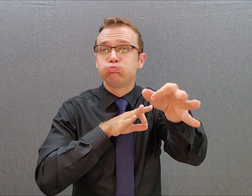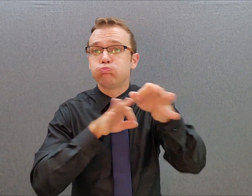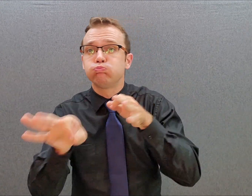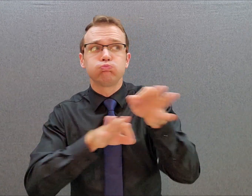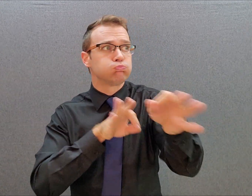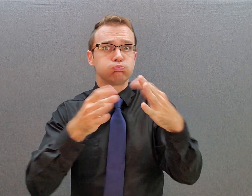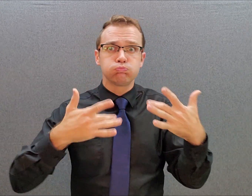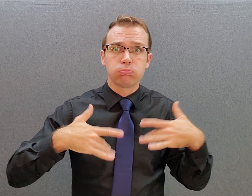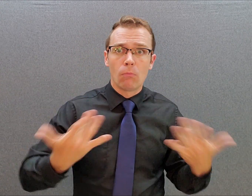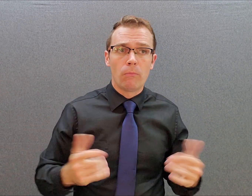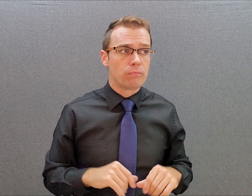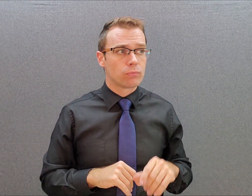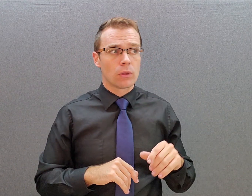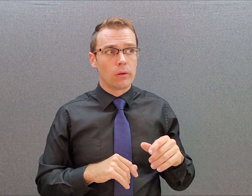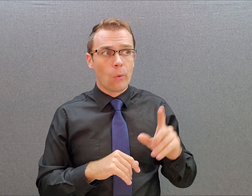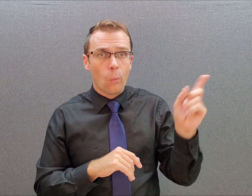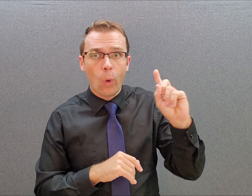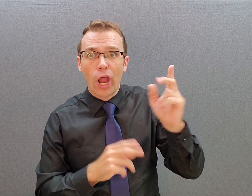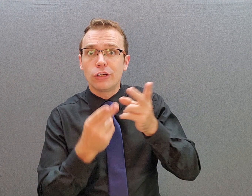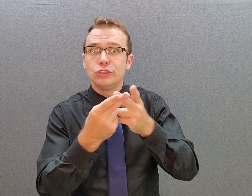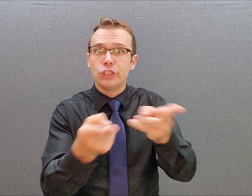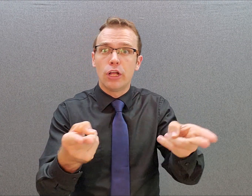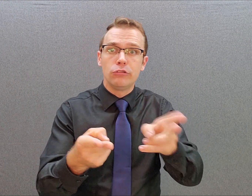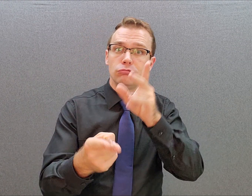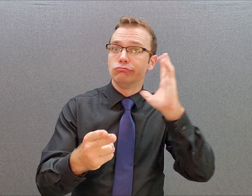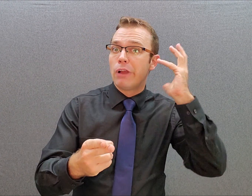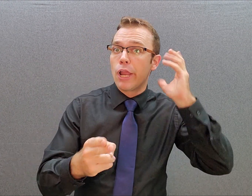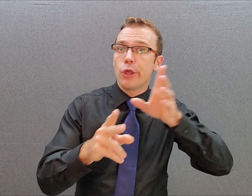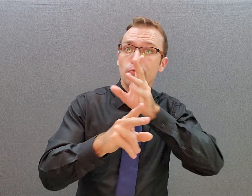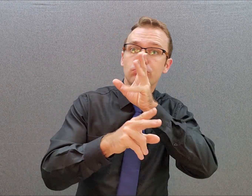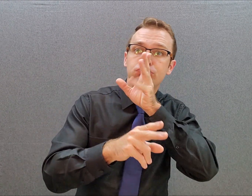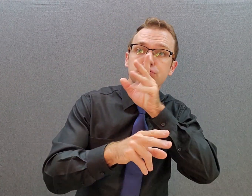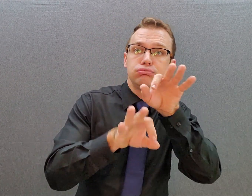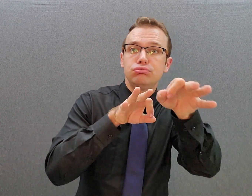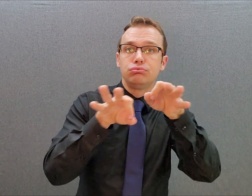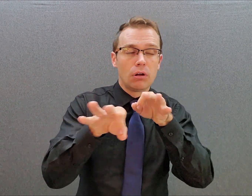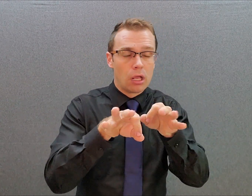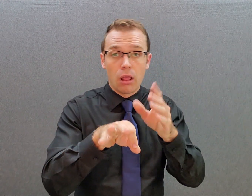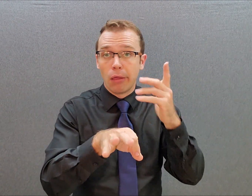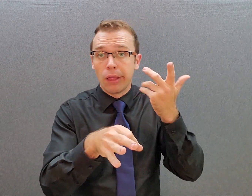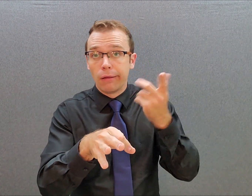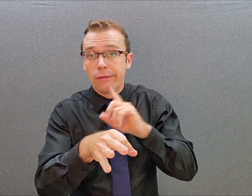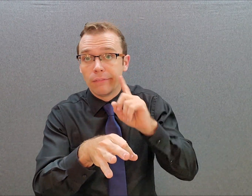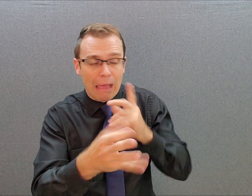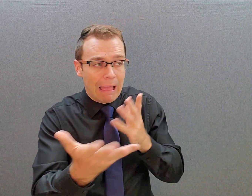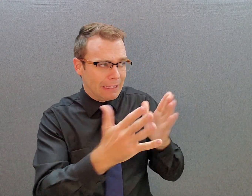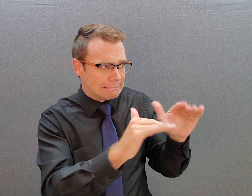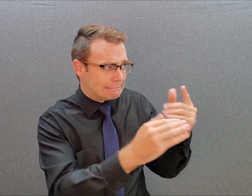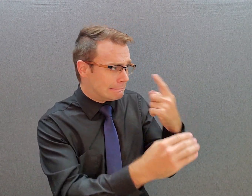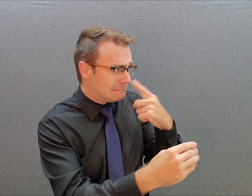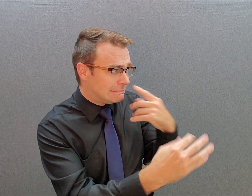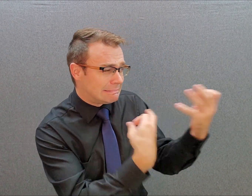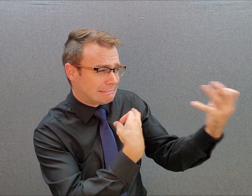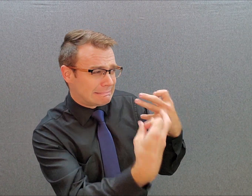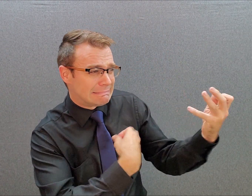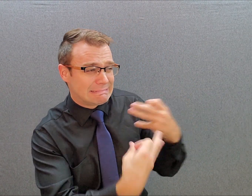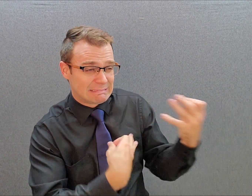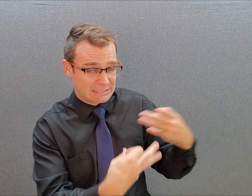the disaster or location of shelters. Agree on how you and your network will contact each